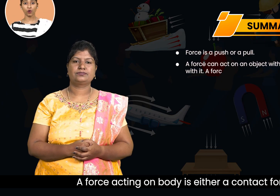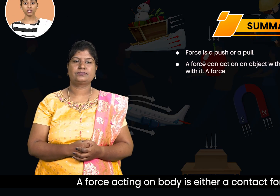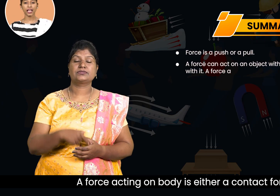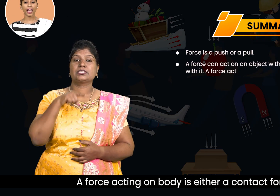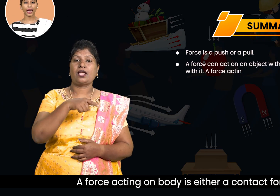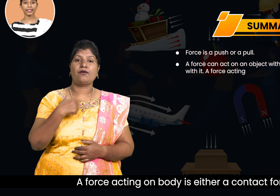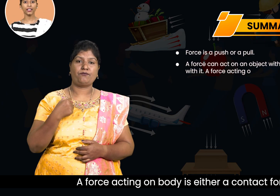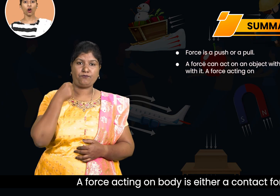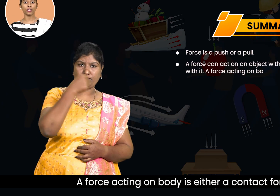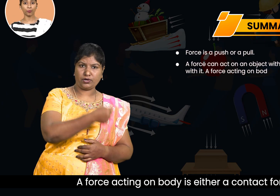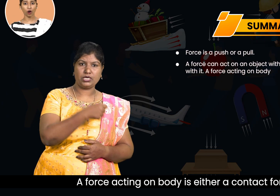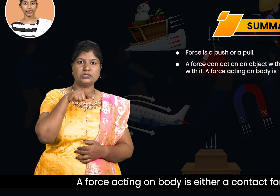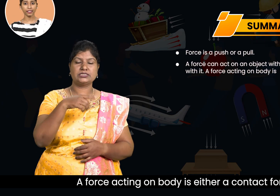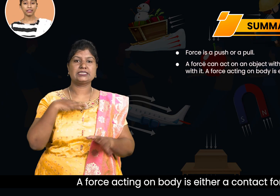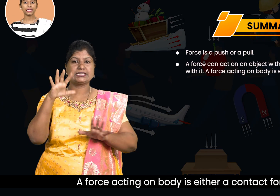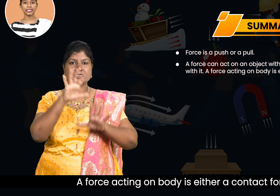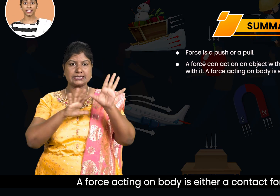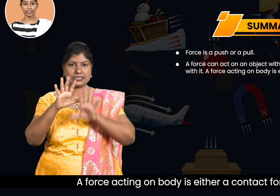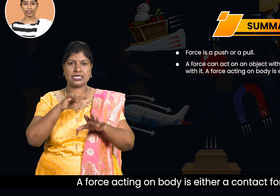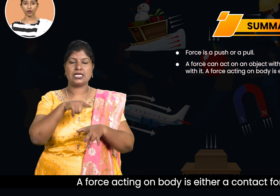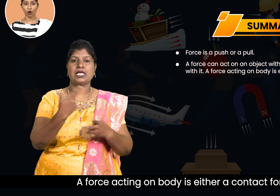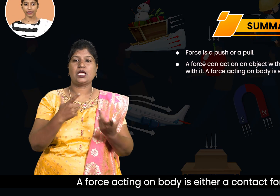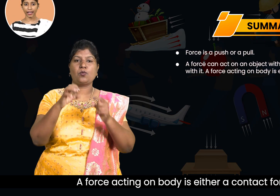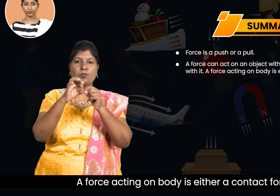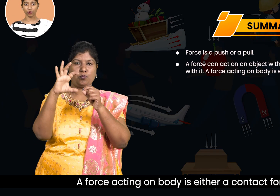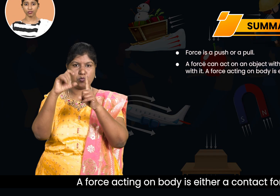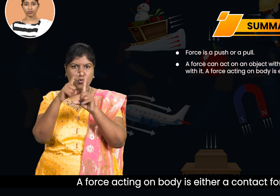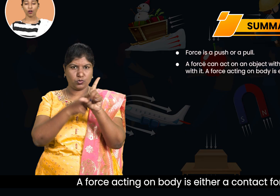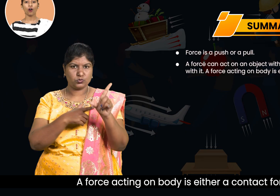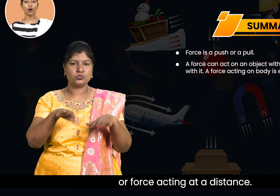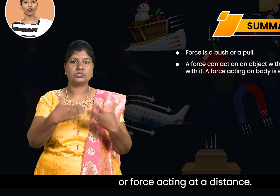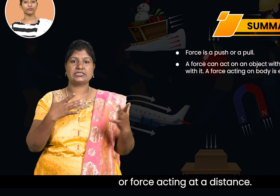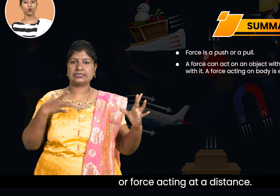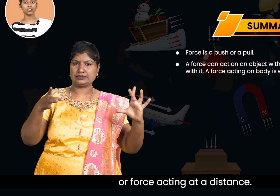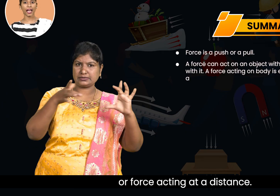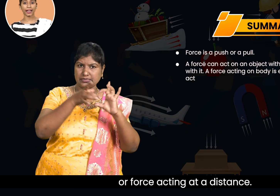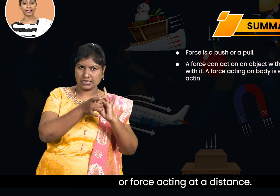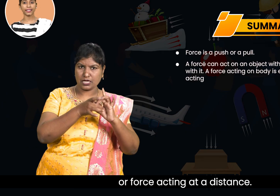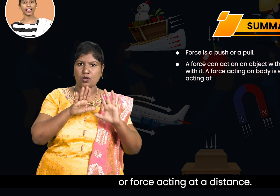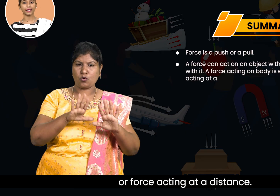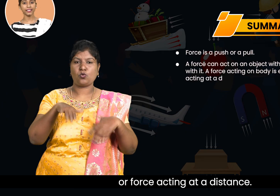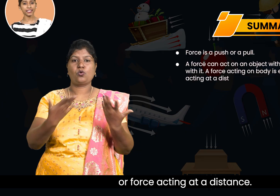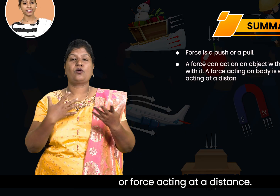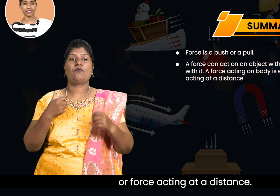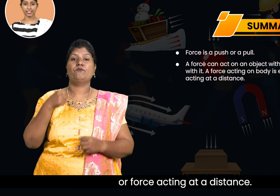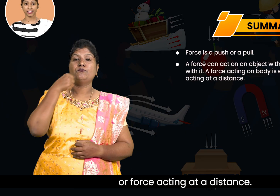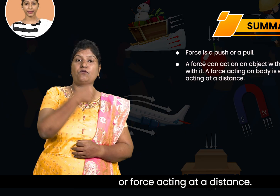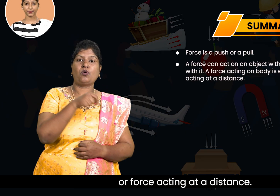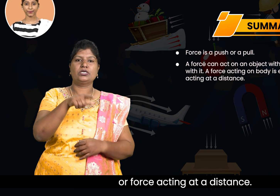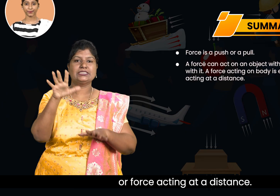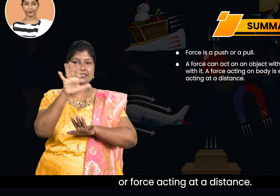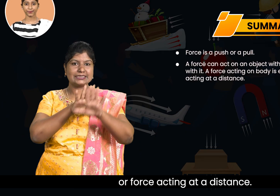A force acting on a body is either a contact force or force acting at a